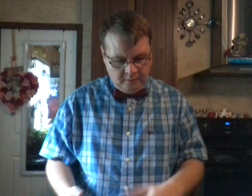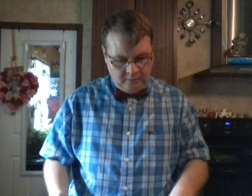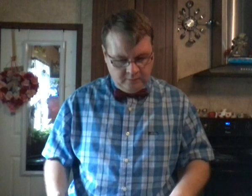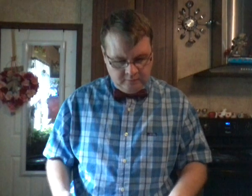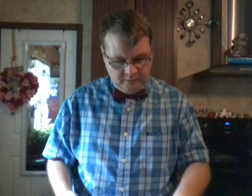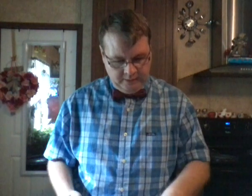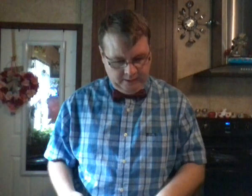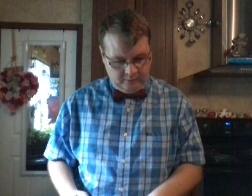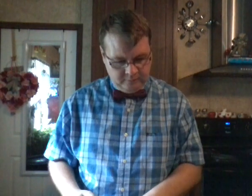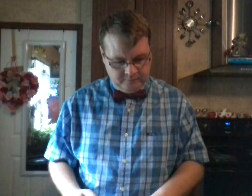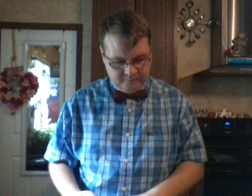And now,